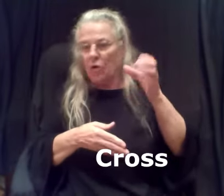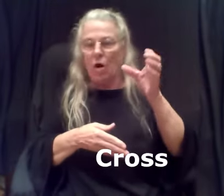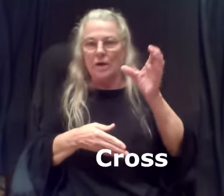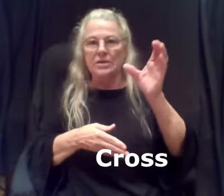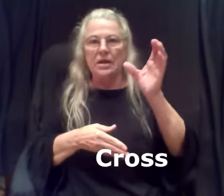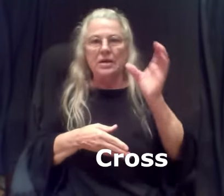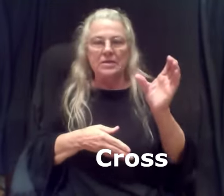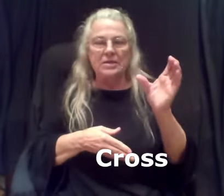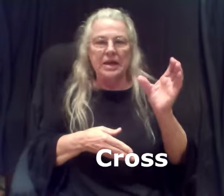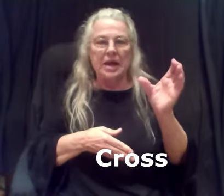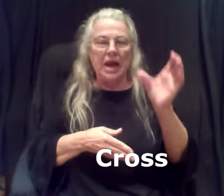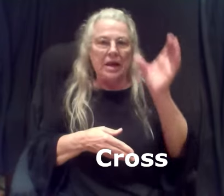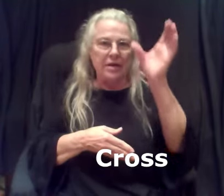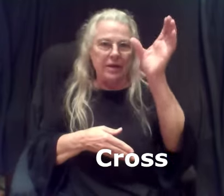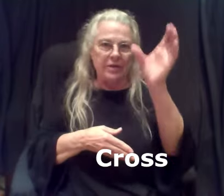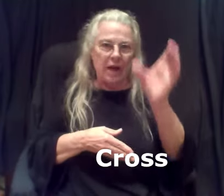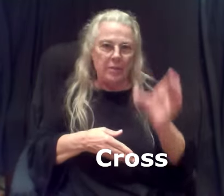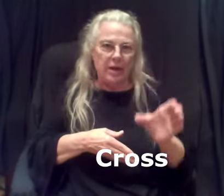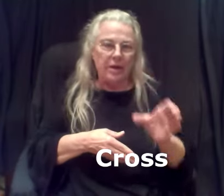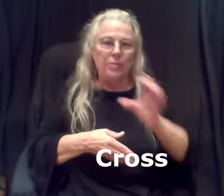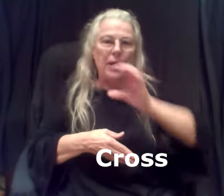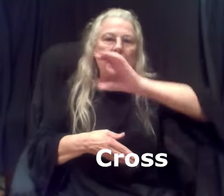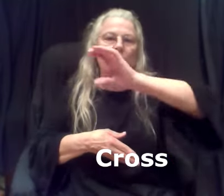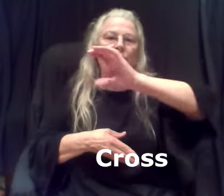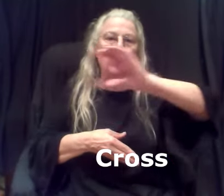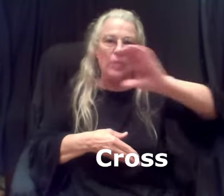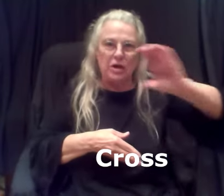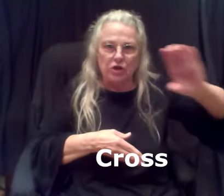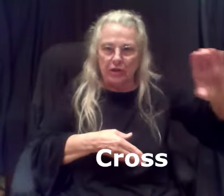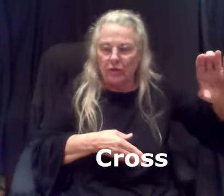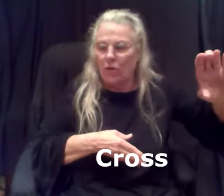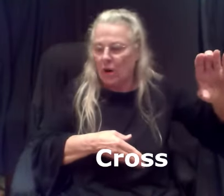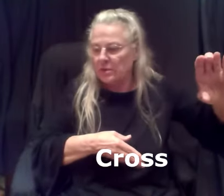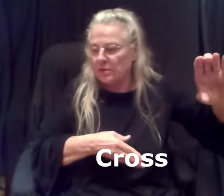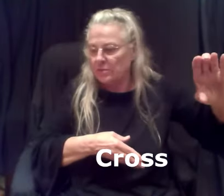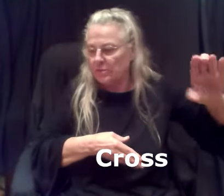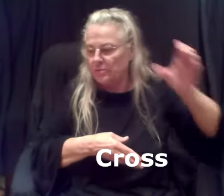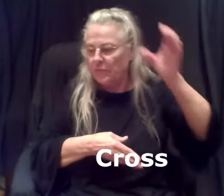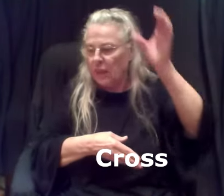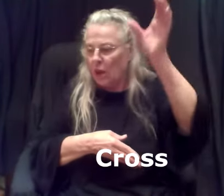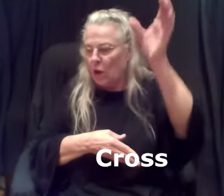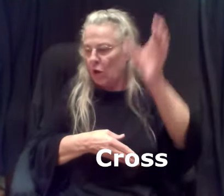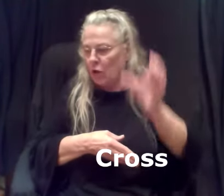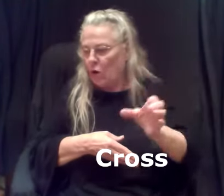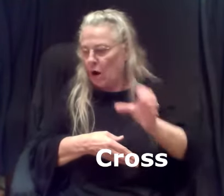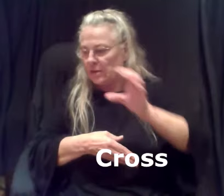Cross. C hand in the dominant, making the formation of the cross. Cross.